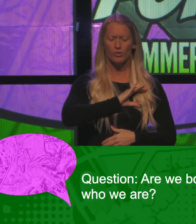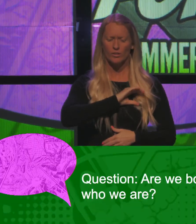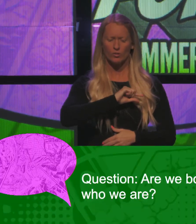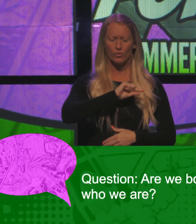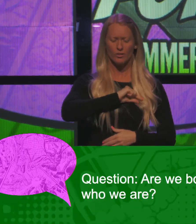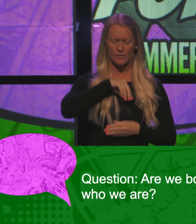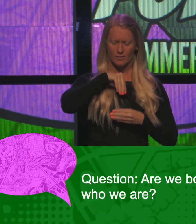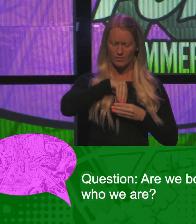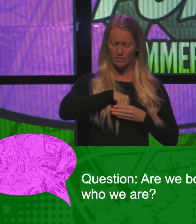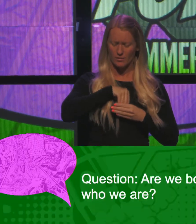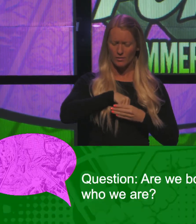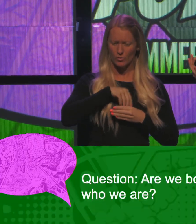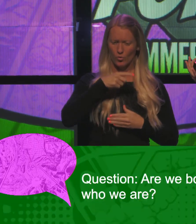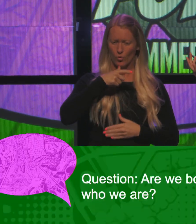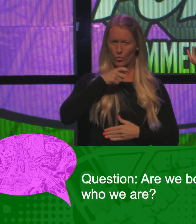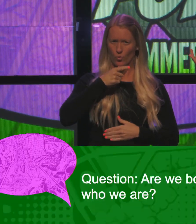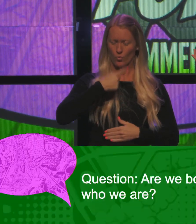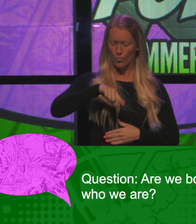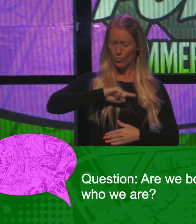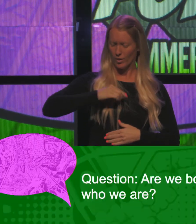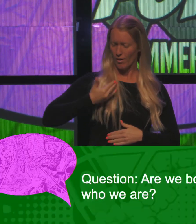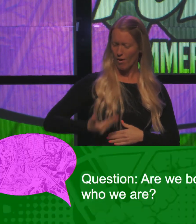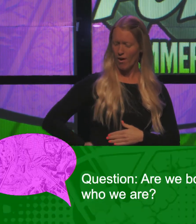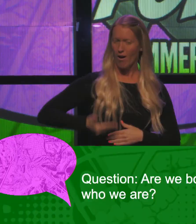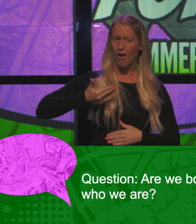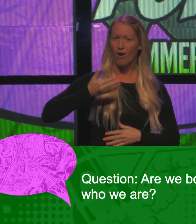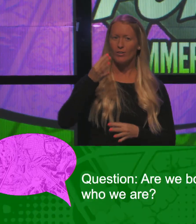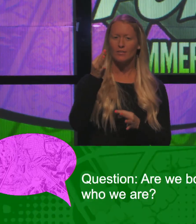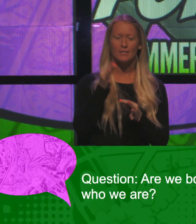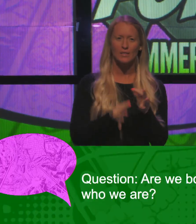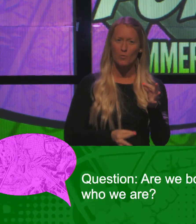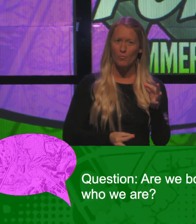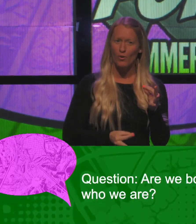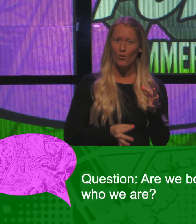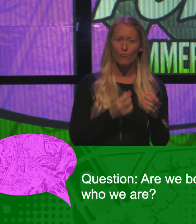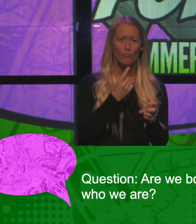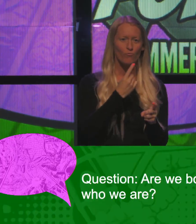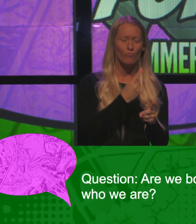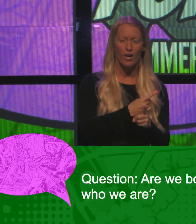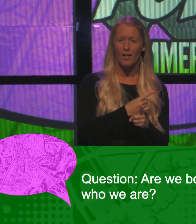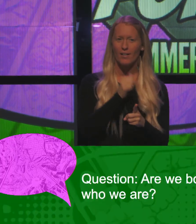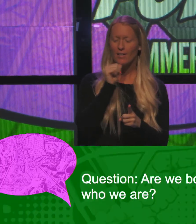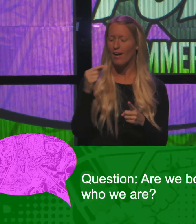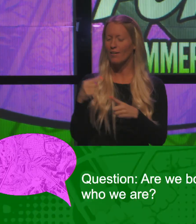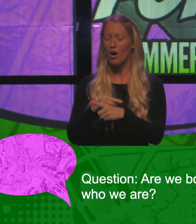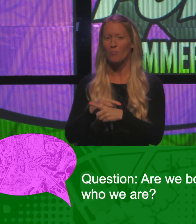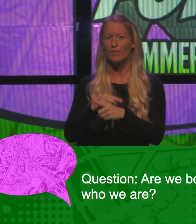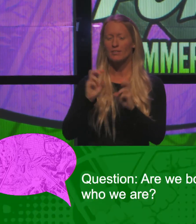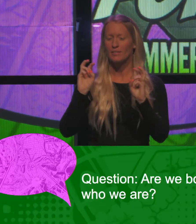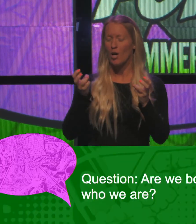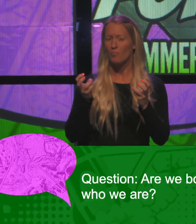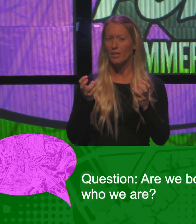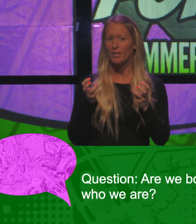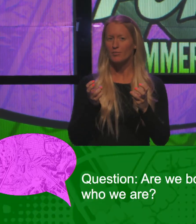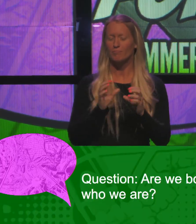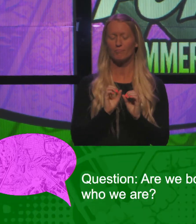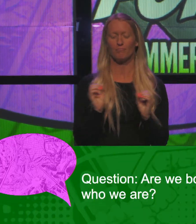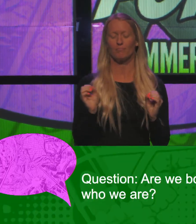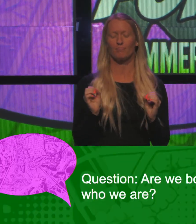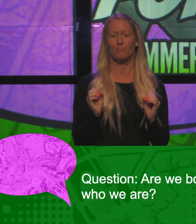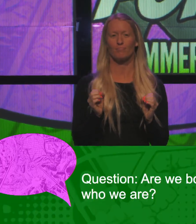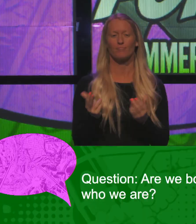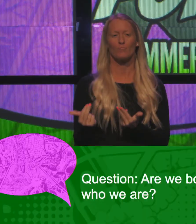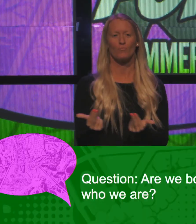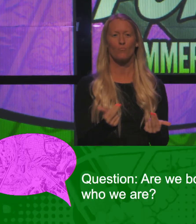who we are? Simple, right? Told you, not a complex topic whatsoever. But I